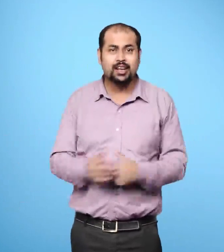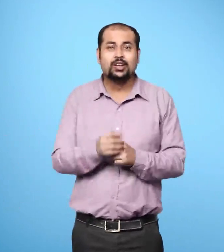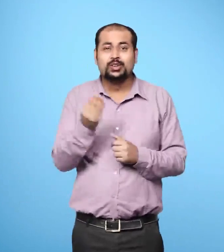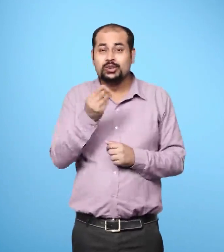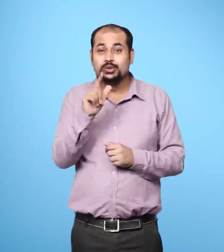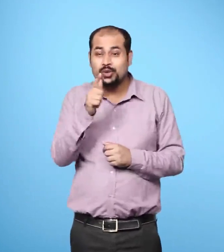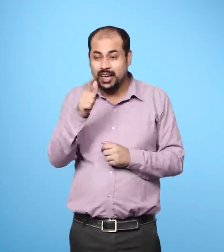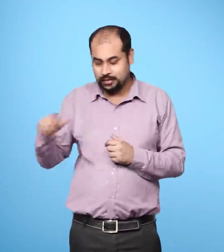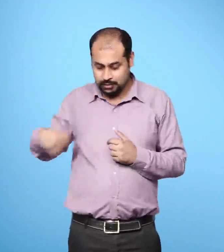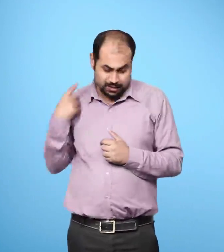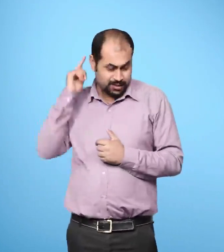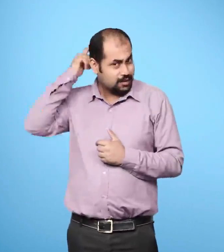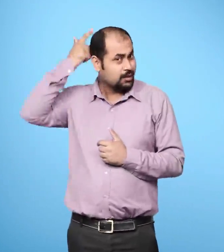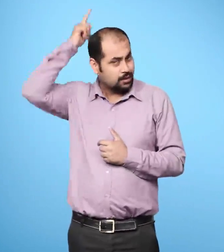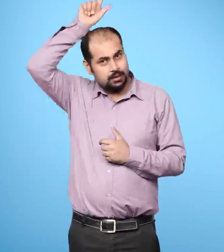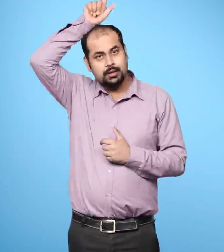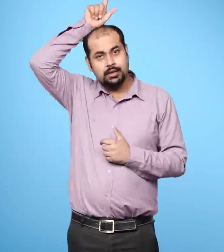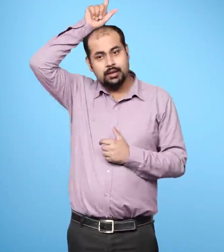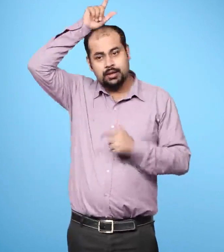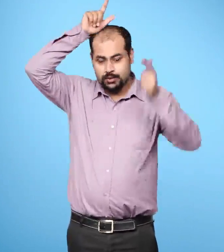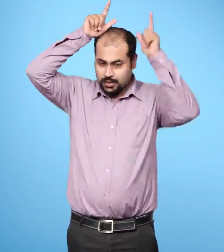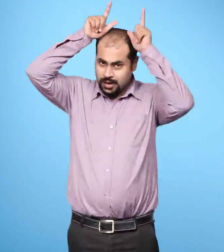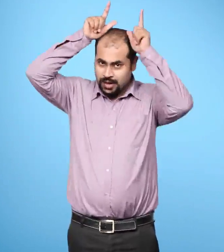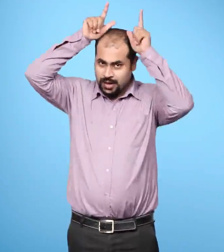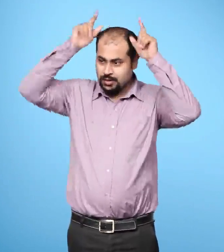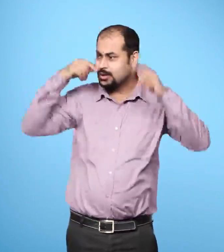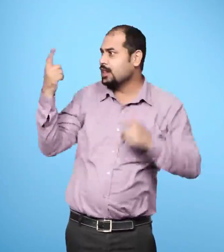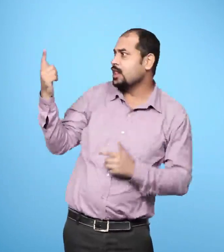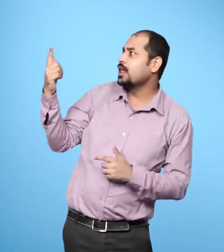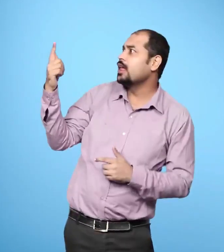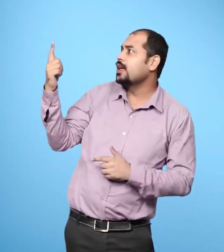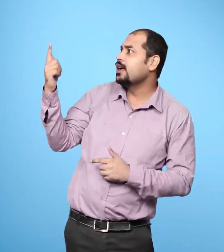Few are even on king's head, and the flute man is saying,